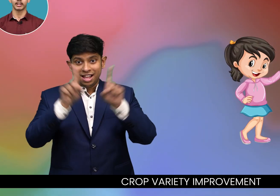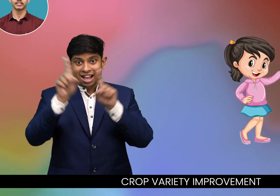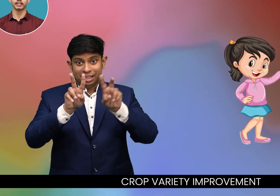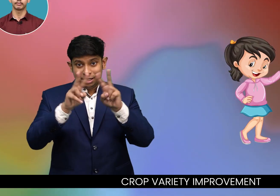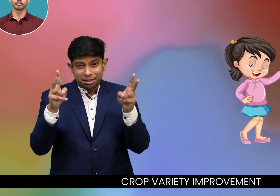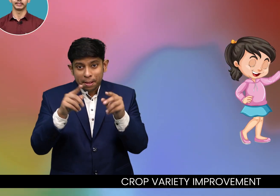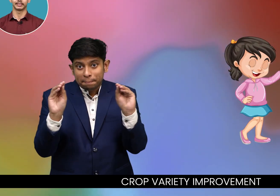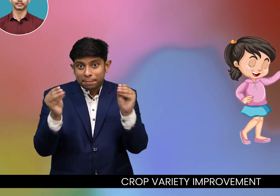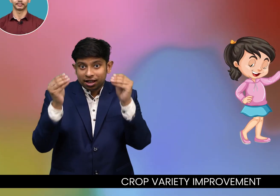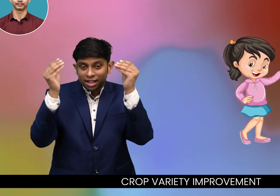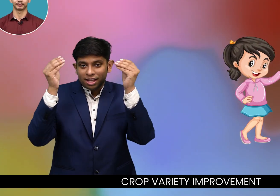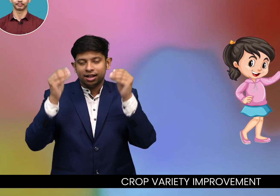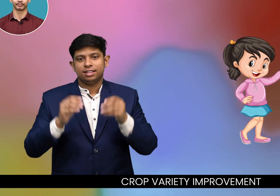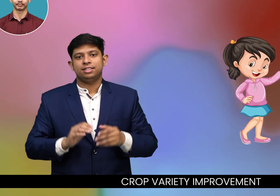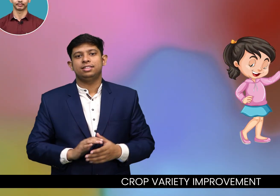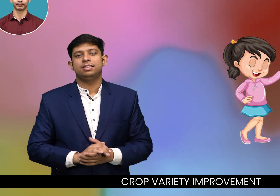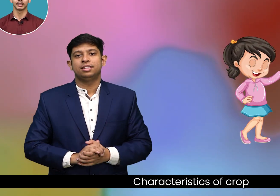Crop variety improvement.